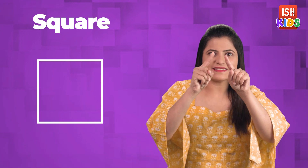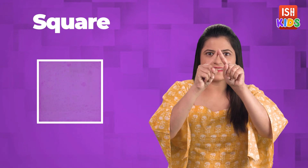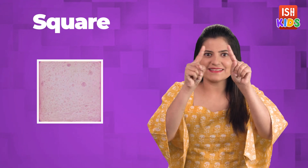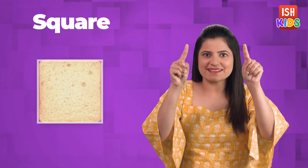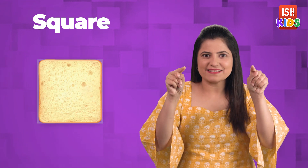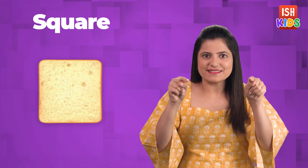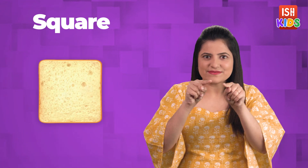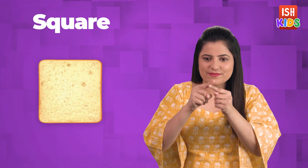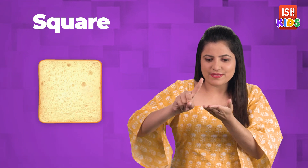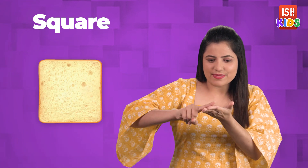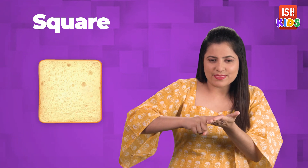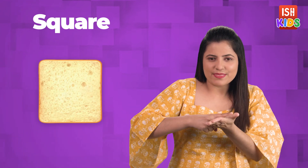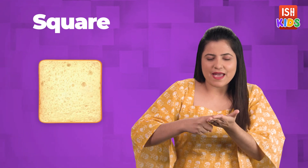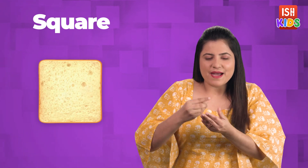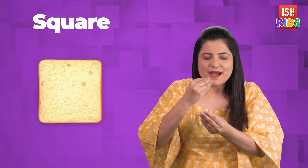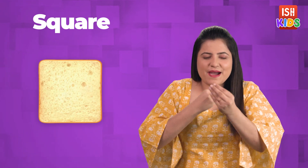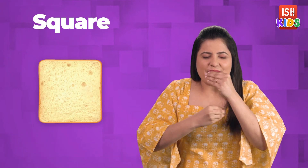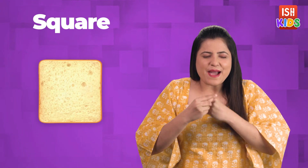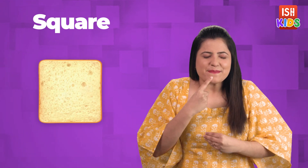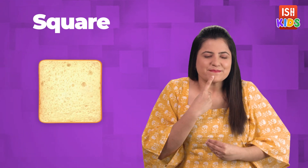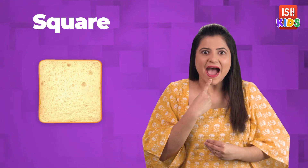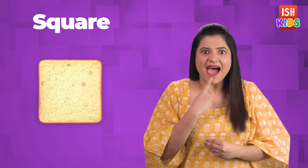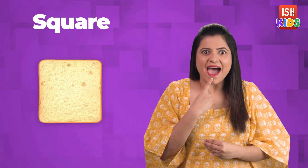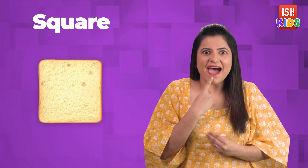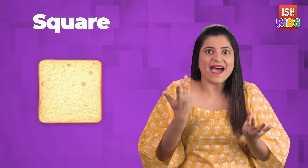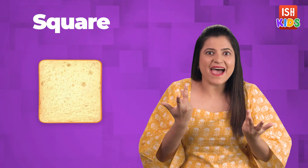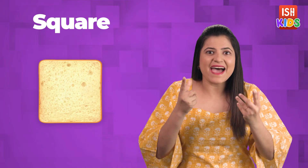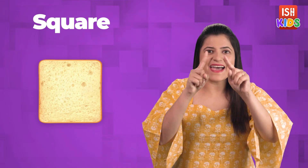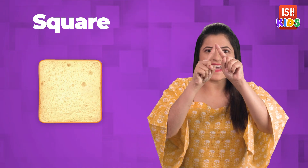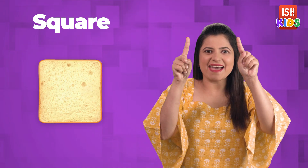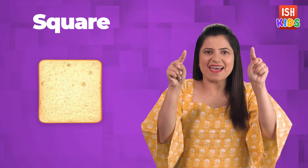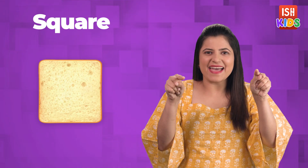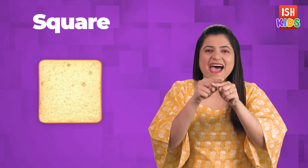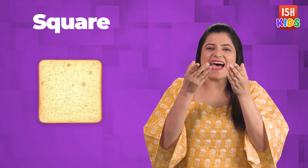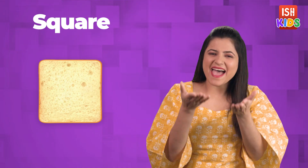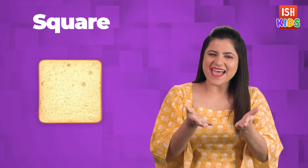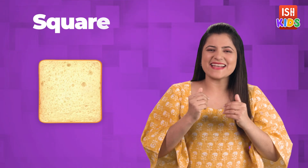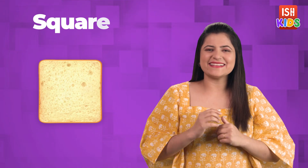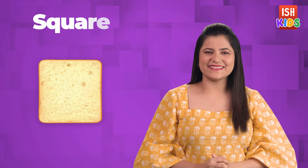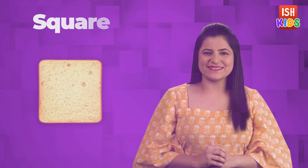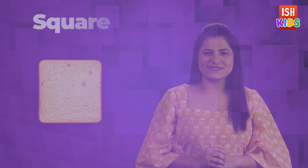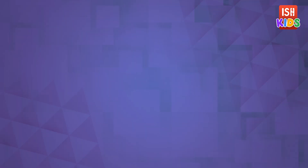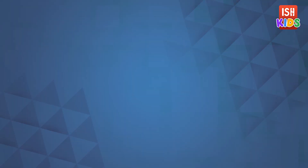Sometimes you eat delicious slices of bread. This is in the square shape.